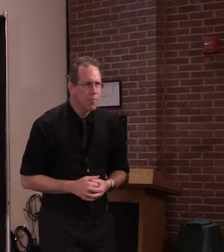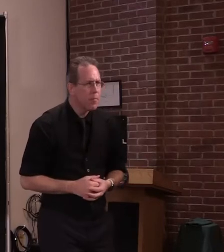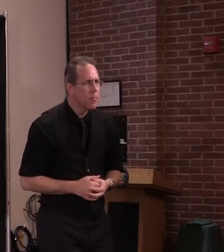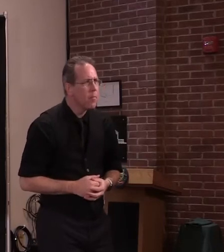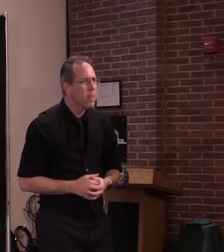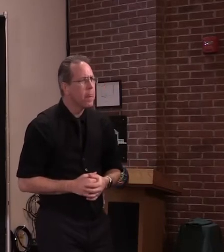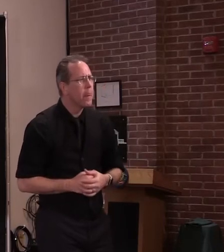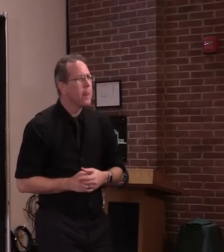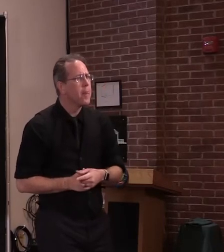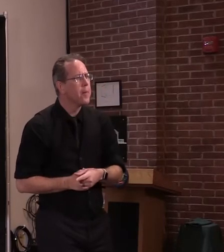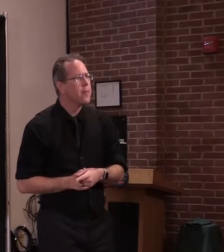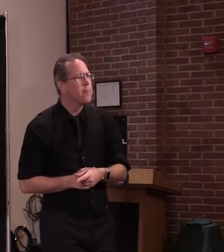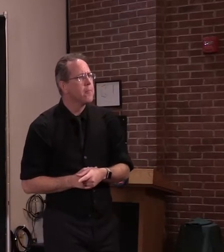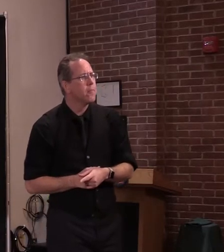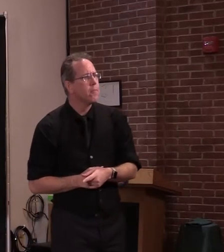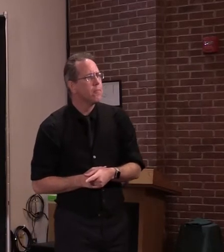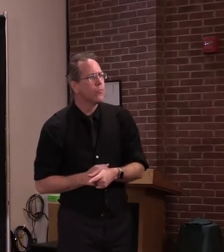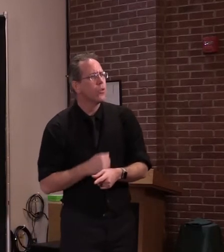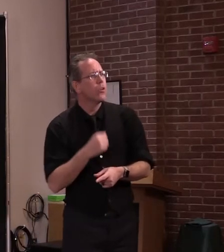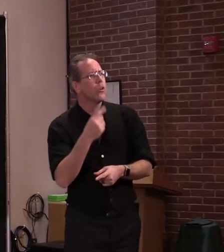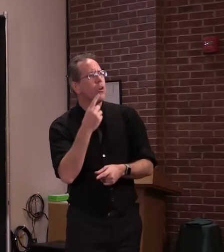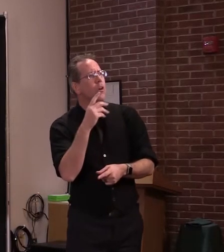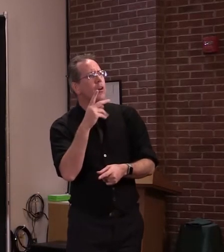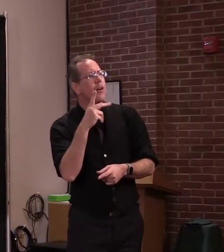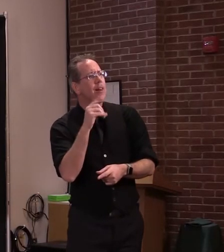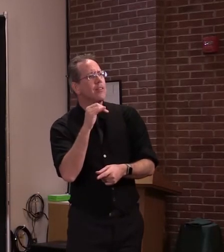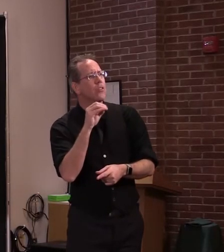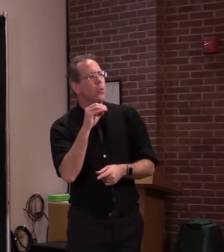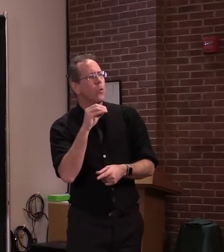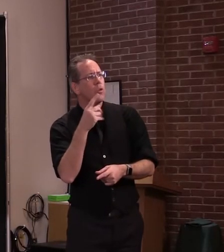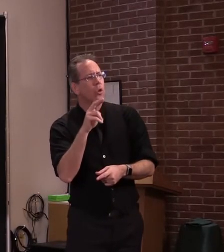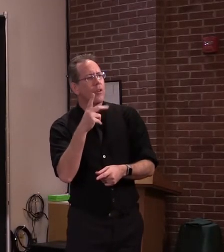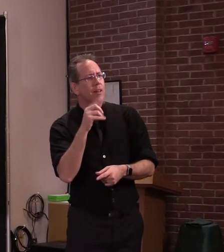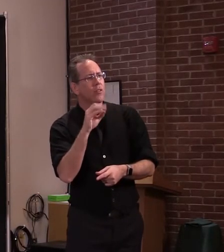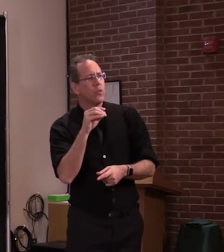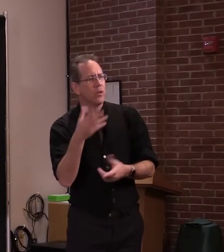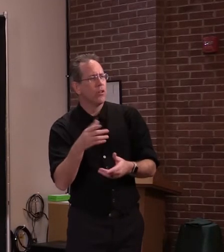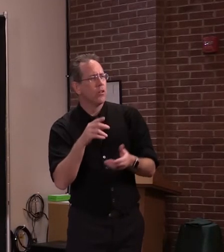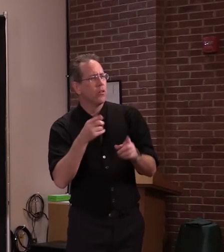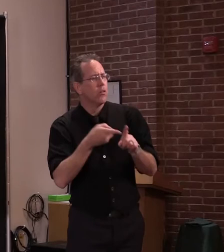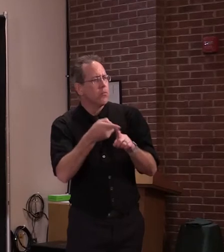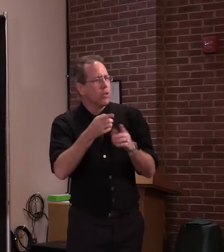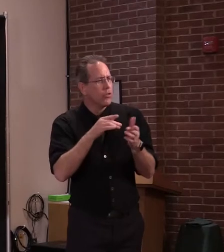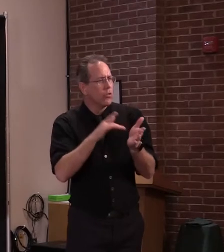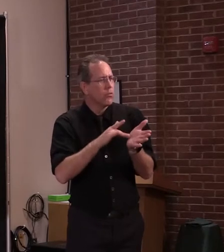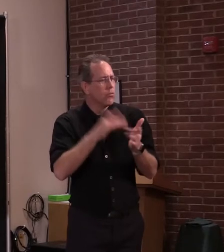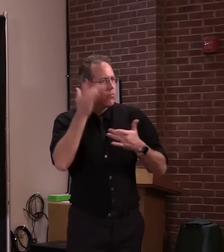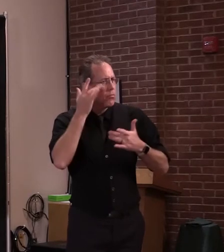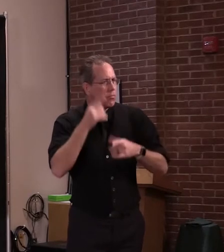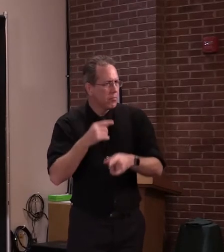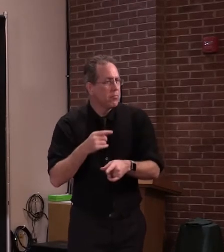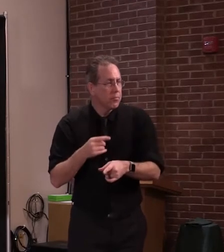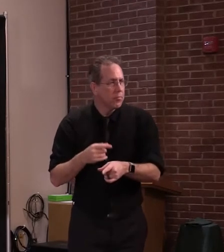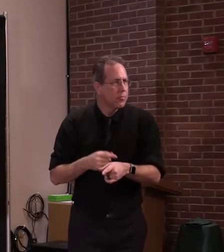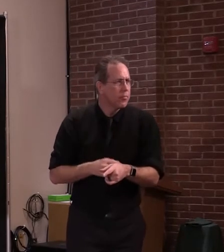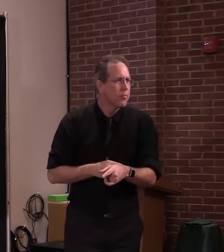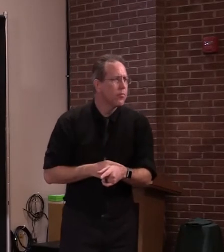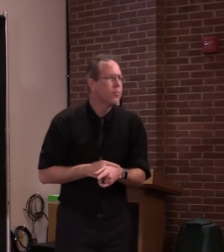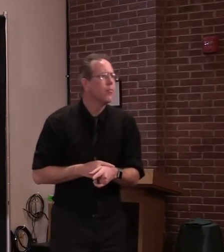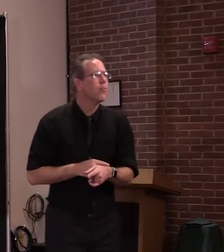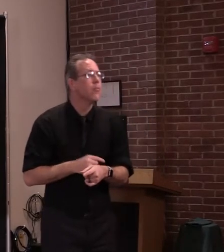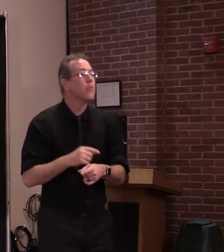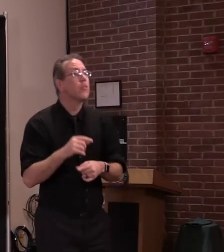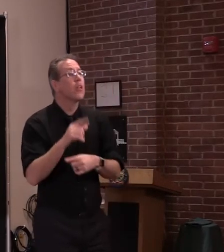Yes, I'm happy to take that one. We have information on lab reports that come in that indicate